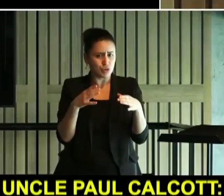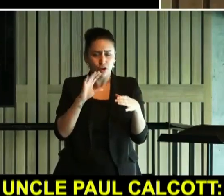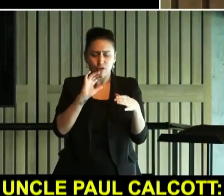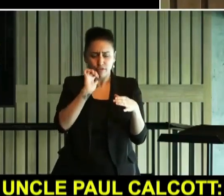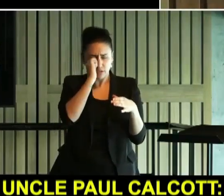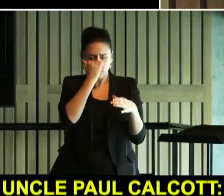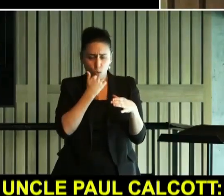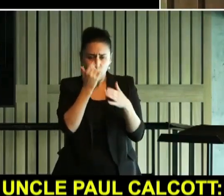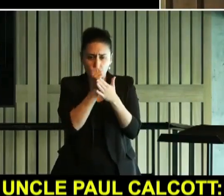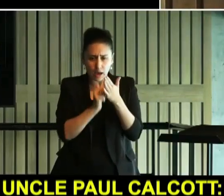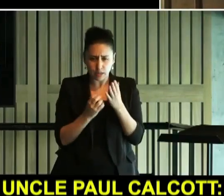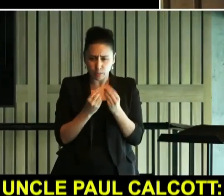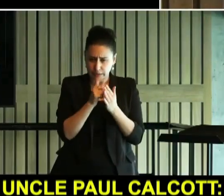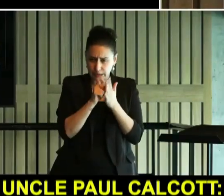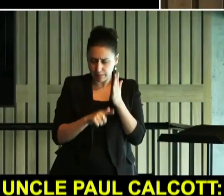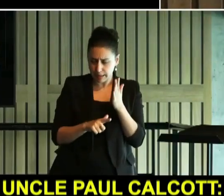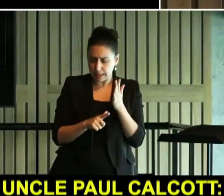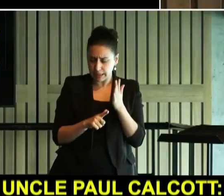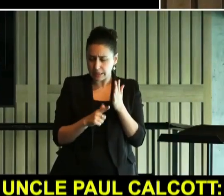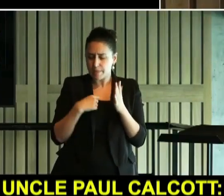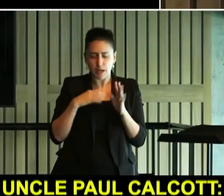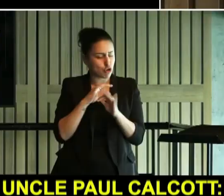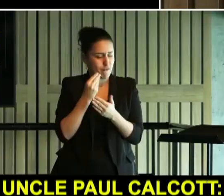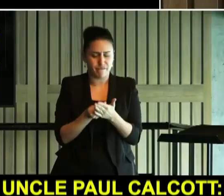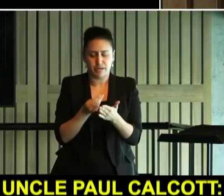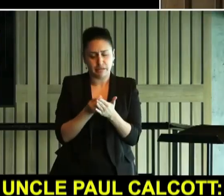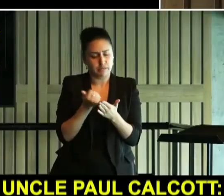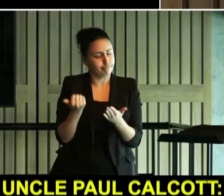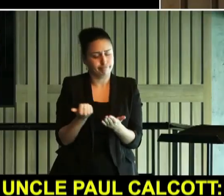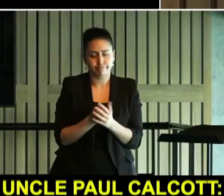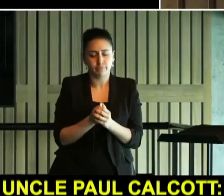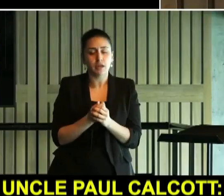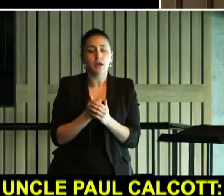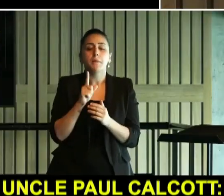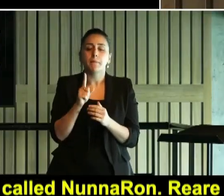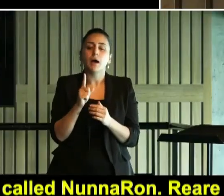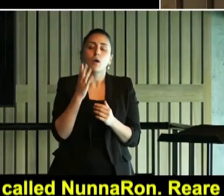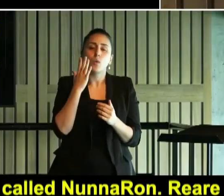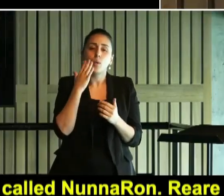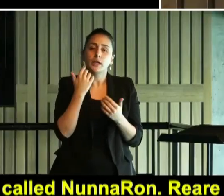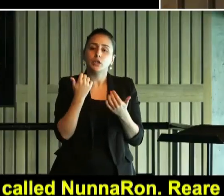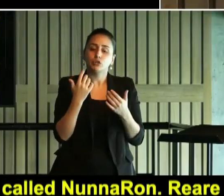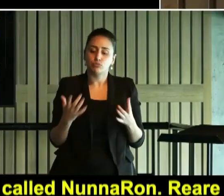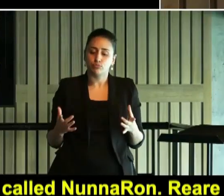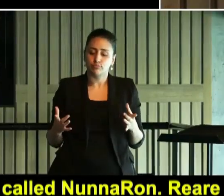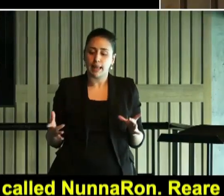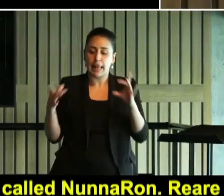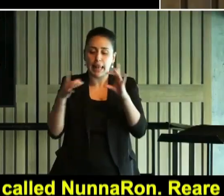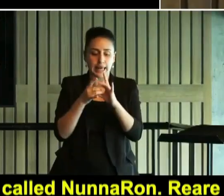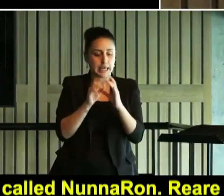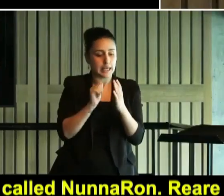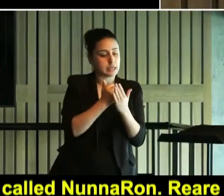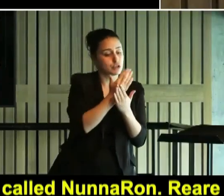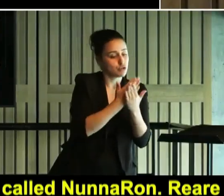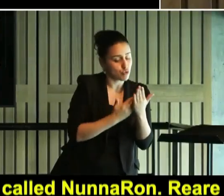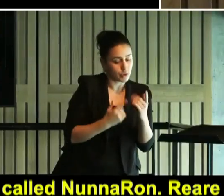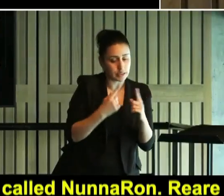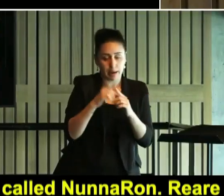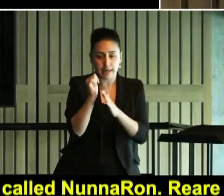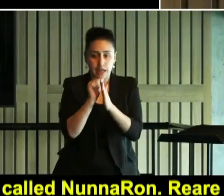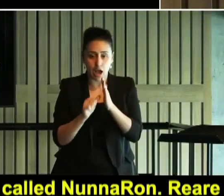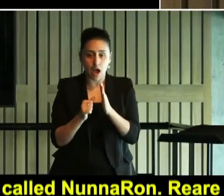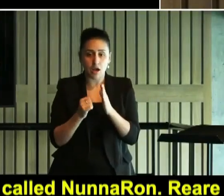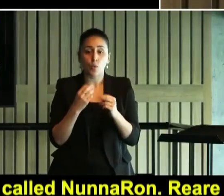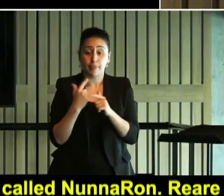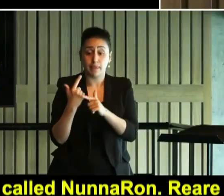not funded or anything. But what it does when you come together using art and storytelling in yarning circles is you start